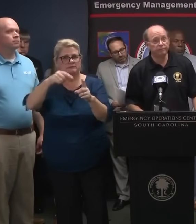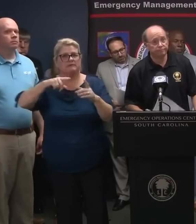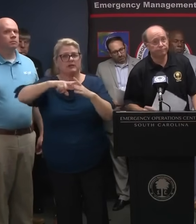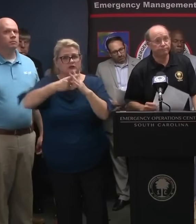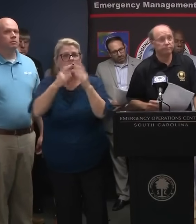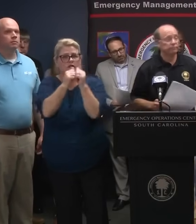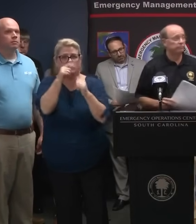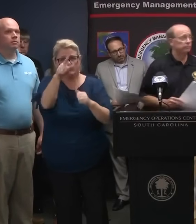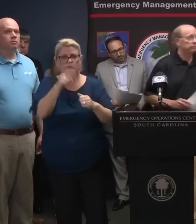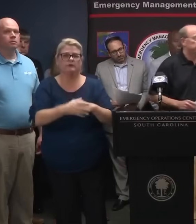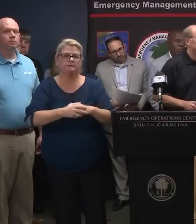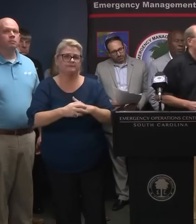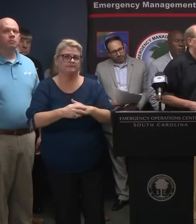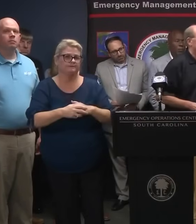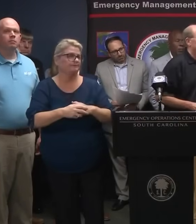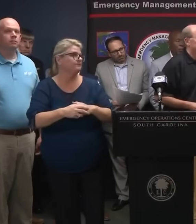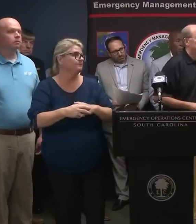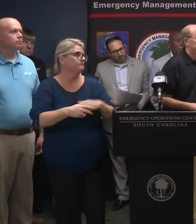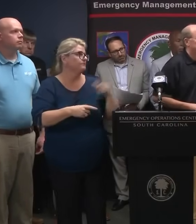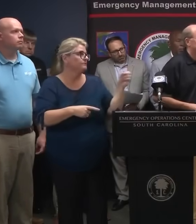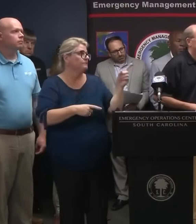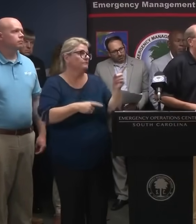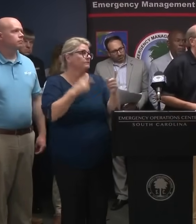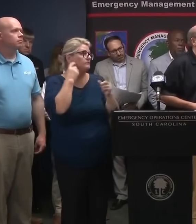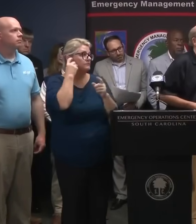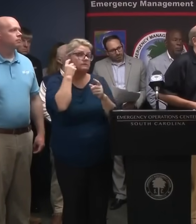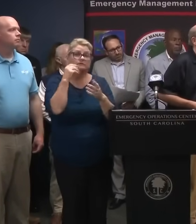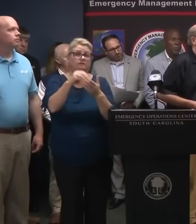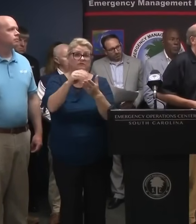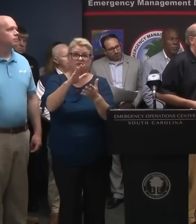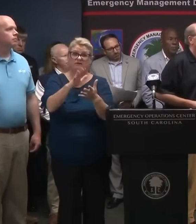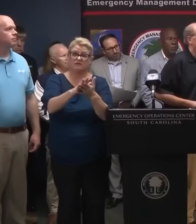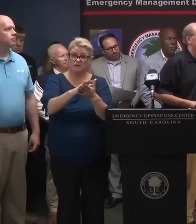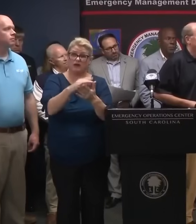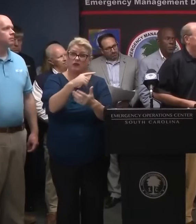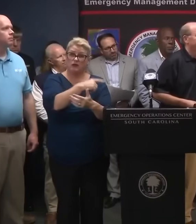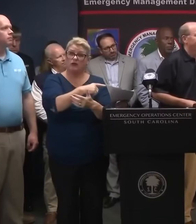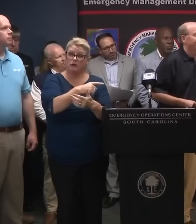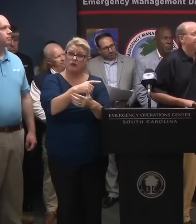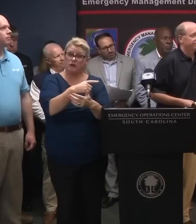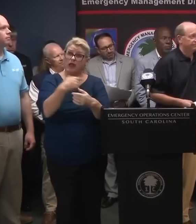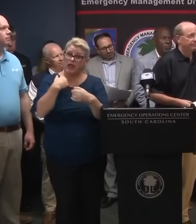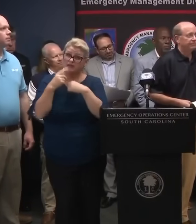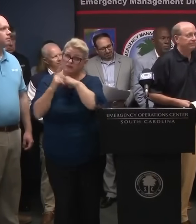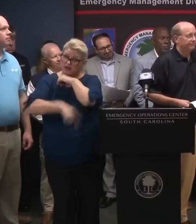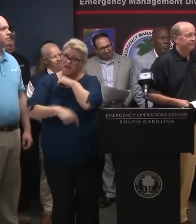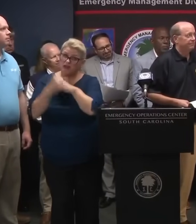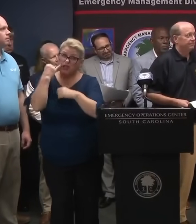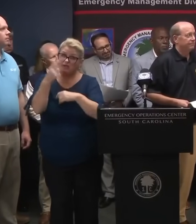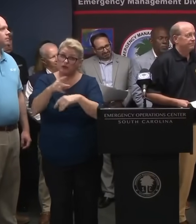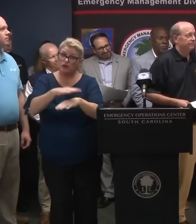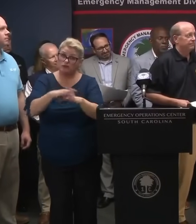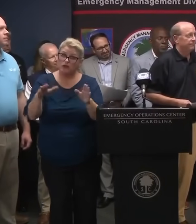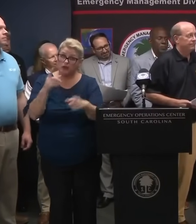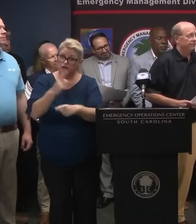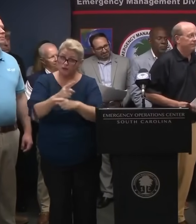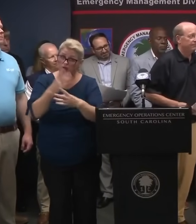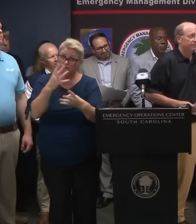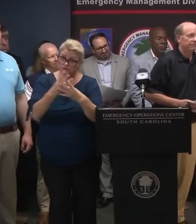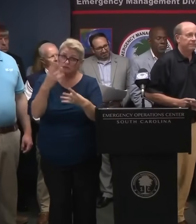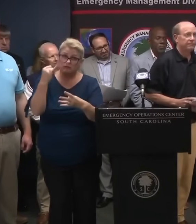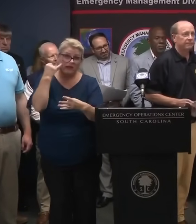level. I think false documentation, I think, draws a penalty, a criminal